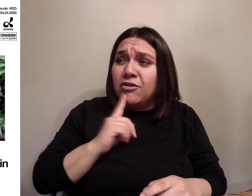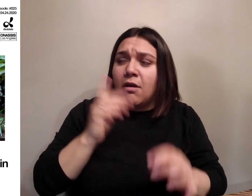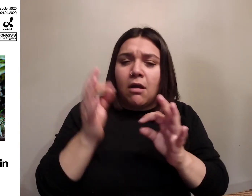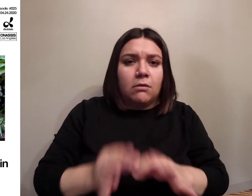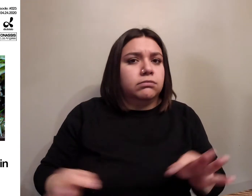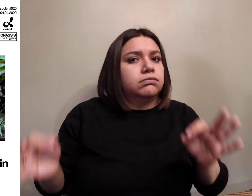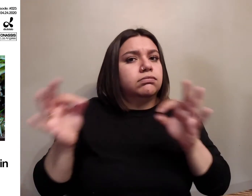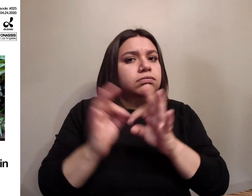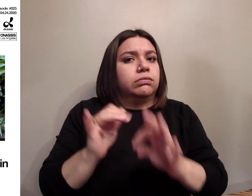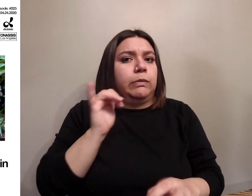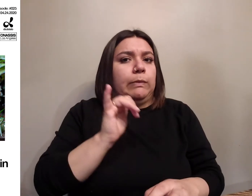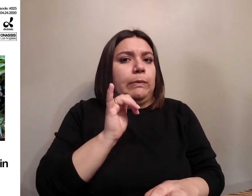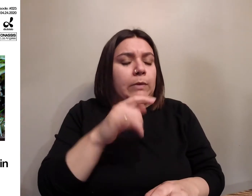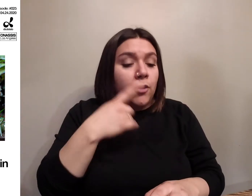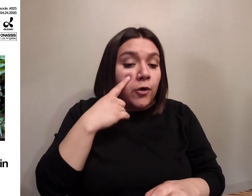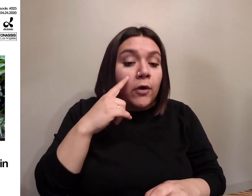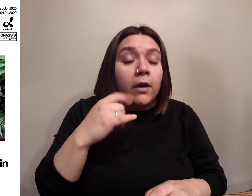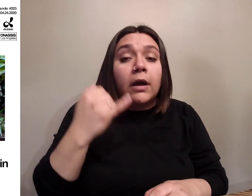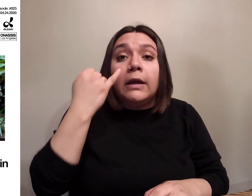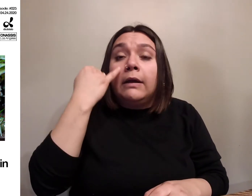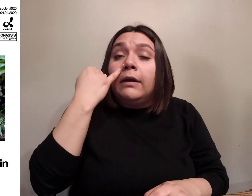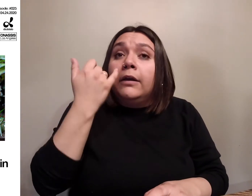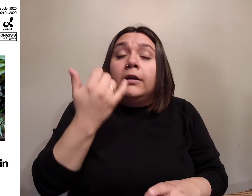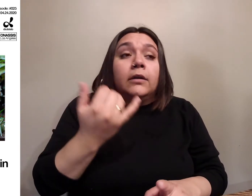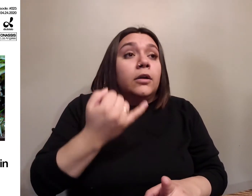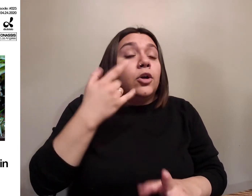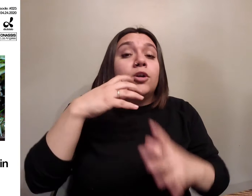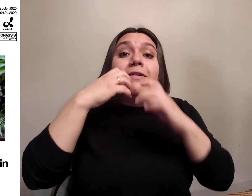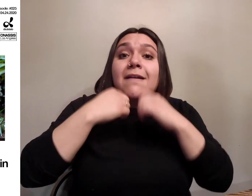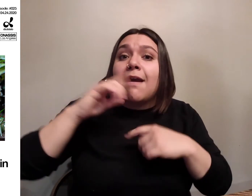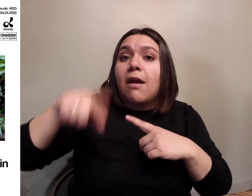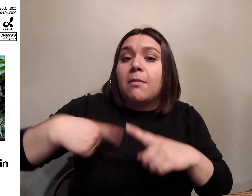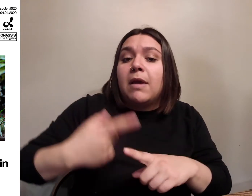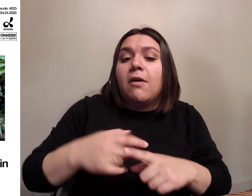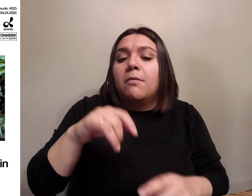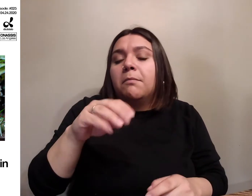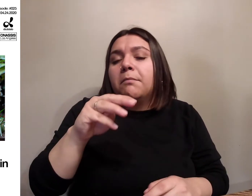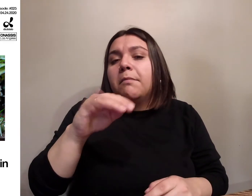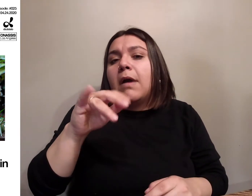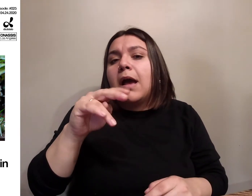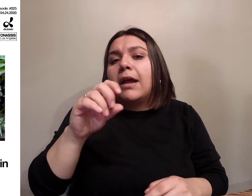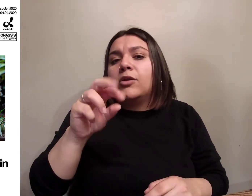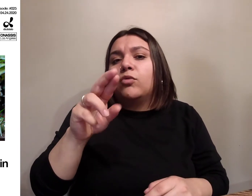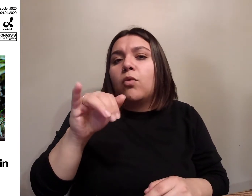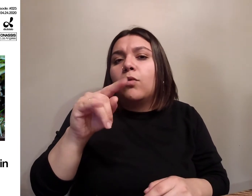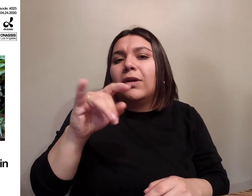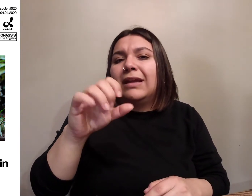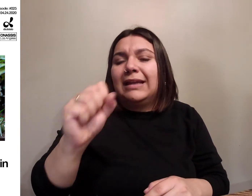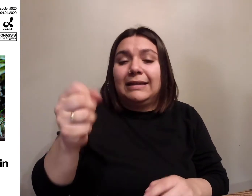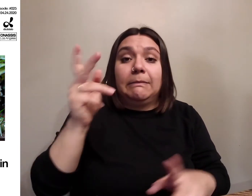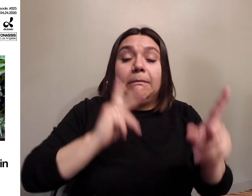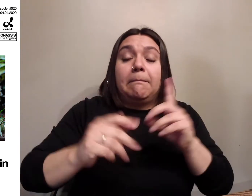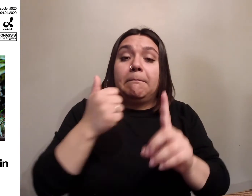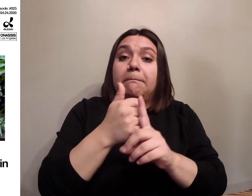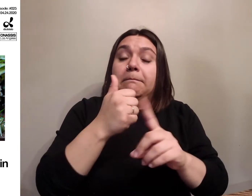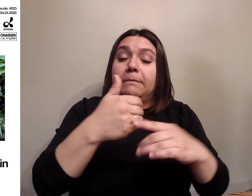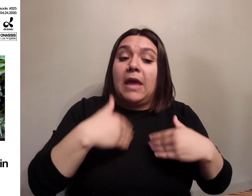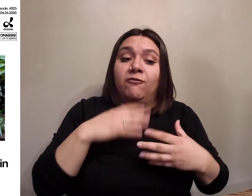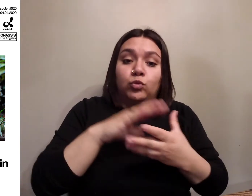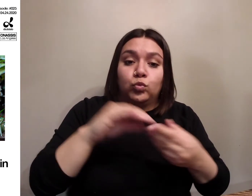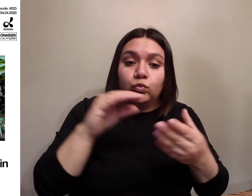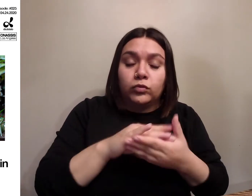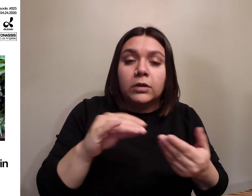out microhistories to the center is incredibly important, especially if you